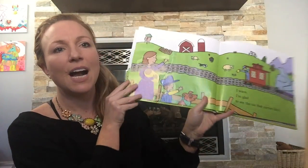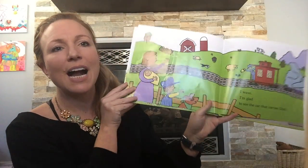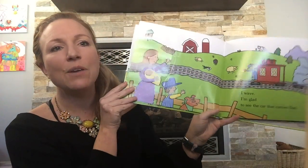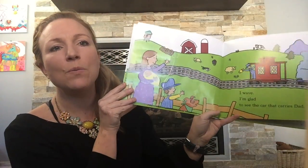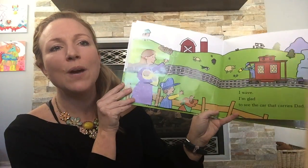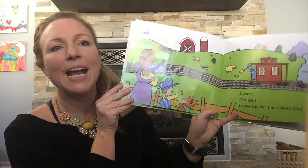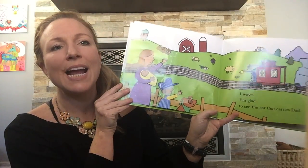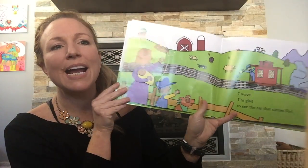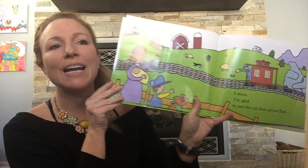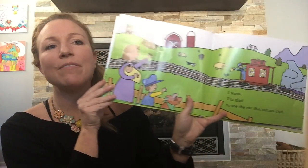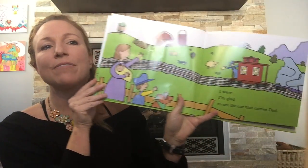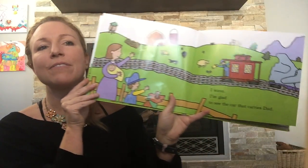I wave.